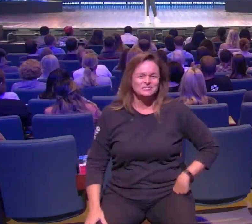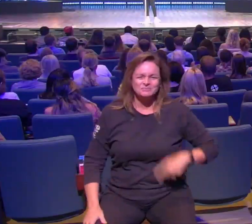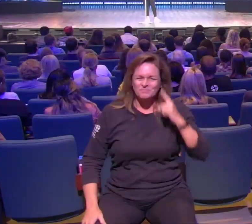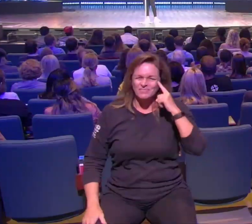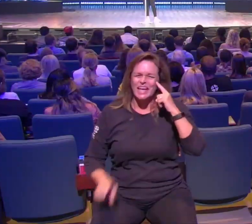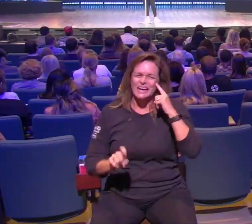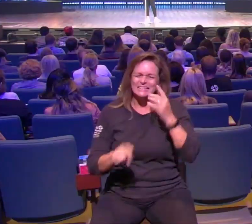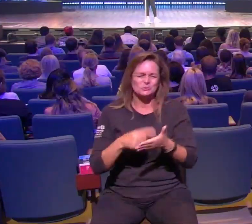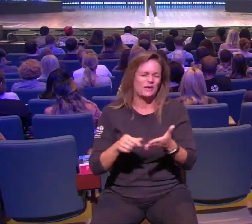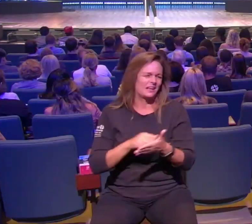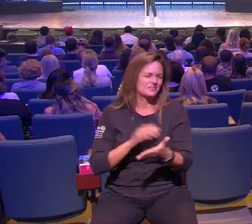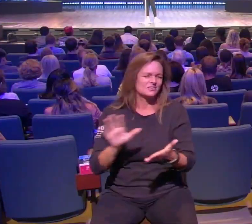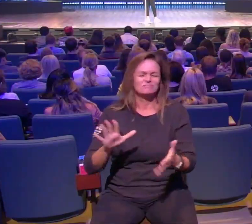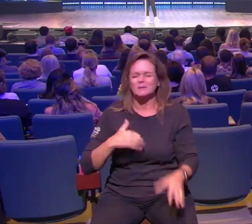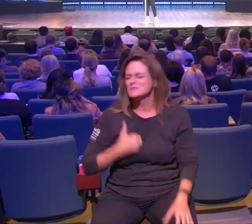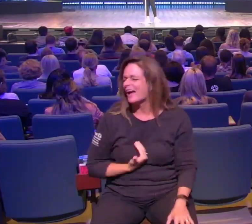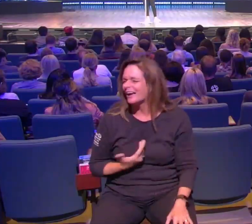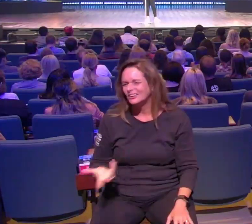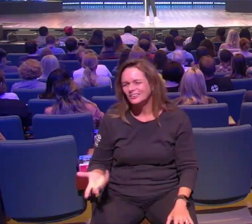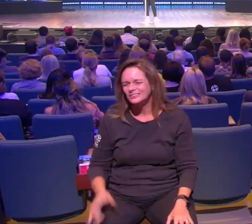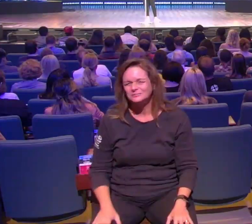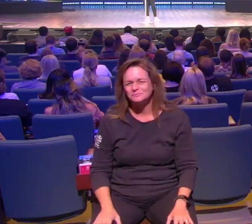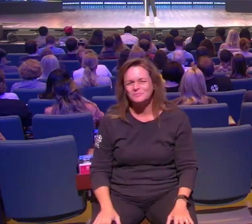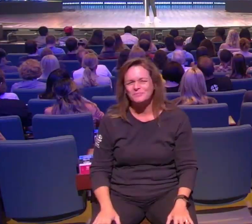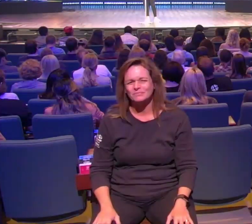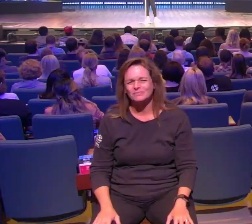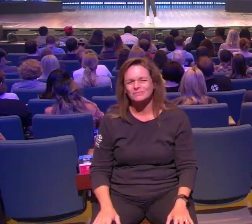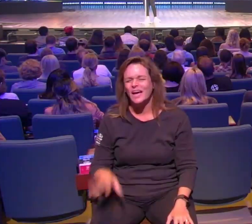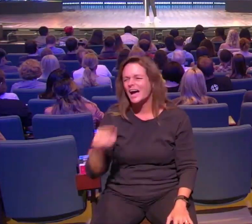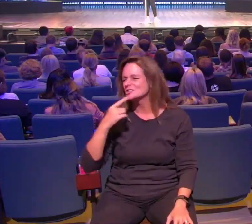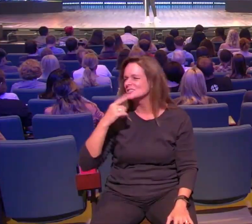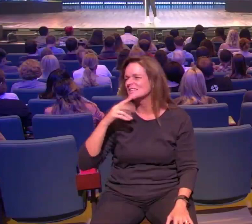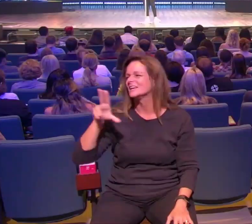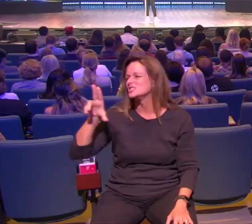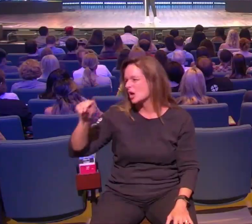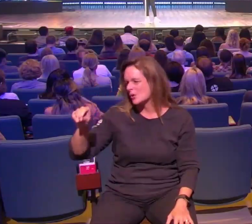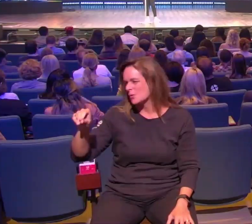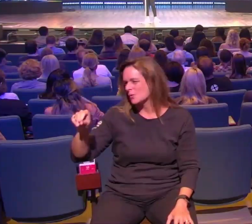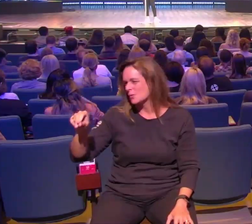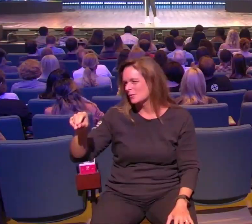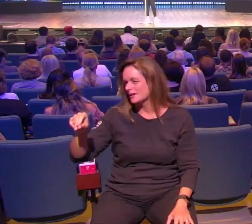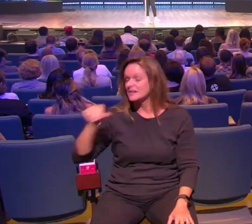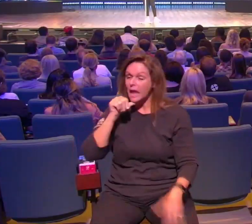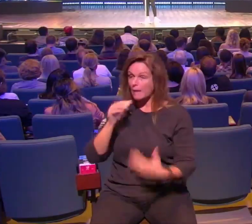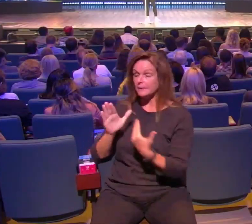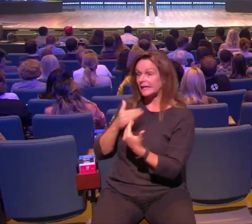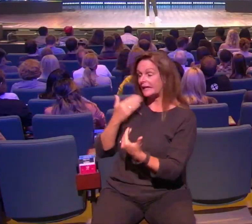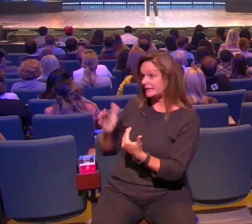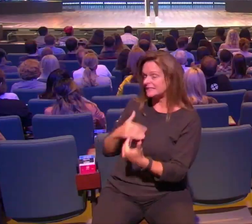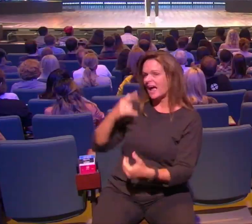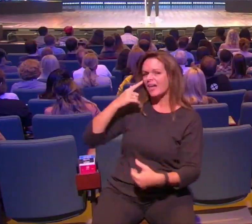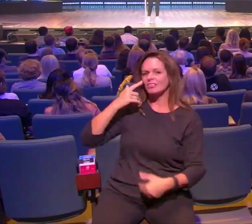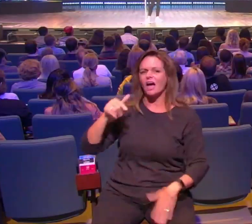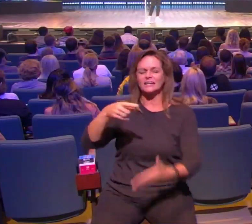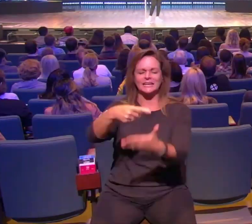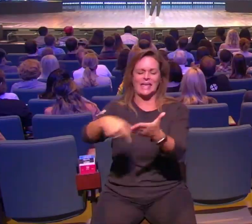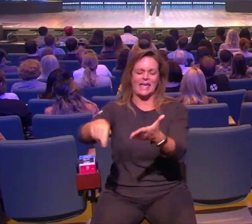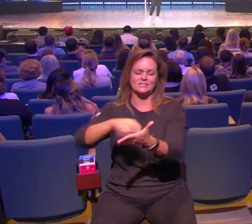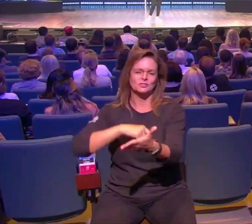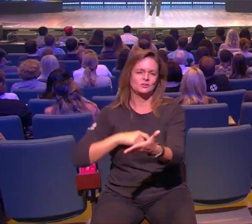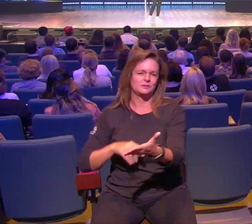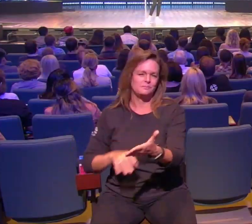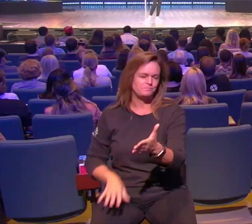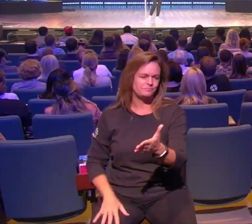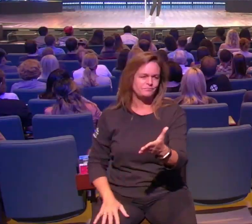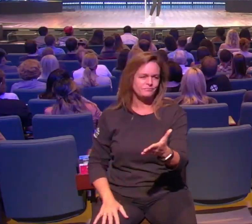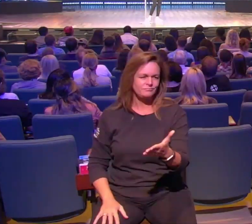I really should probably play a little bit hard to get. And so I actually thought about canceling the date